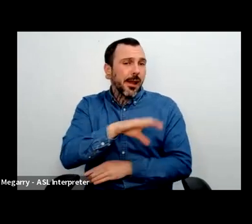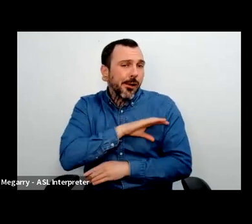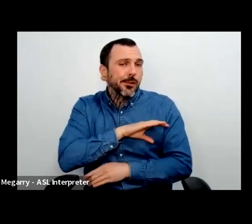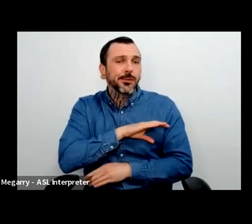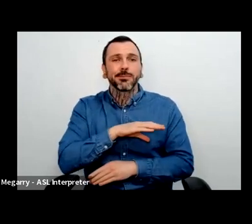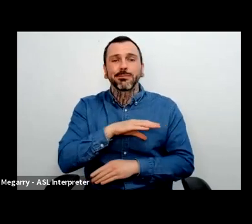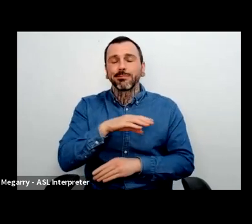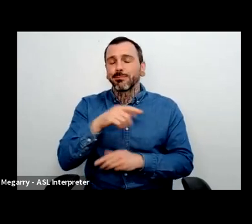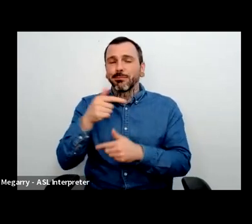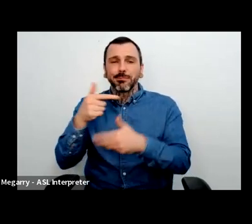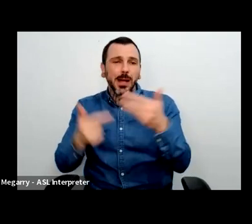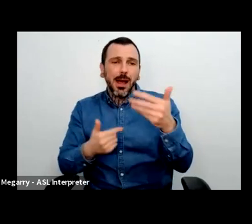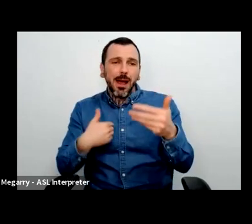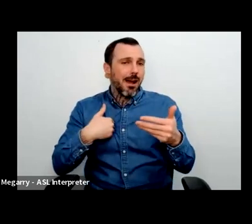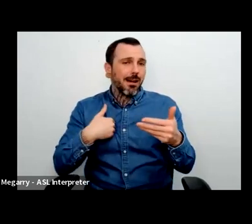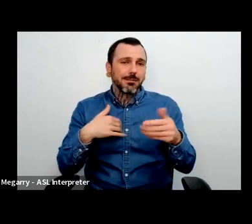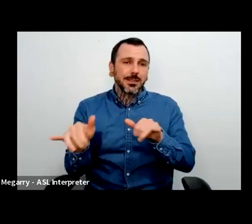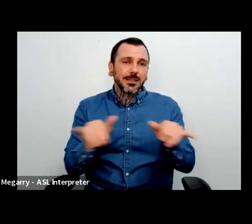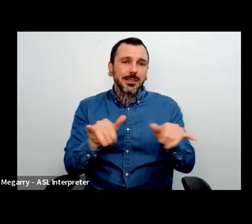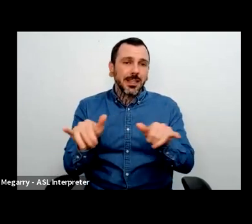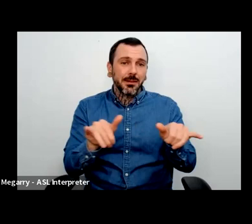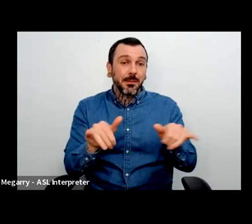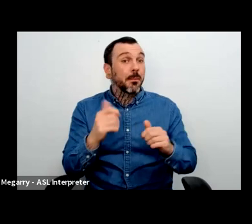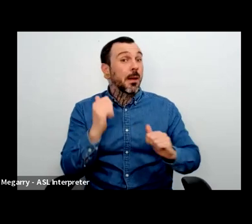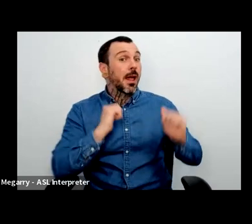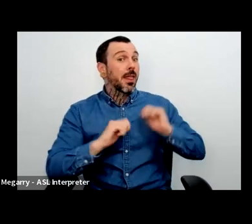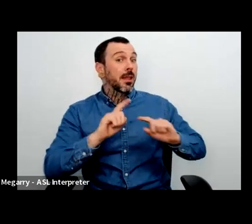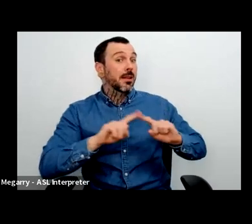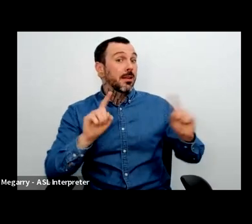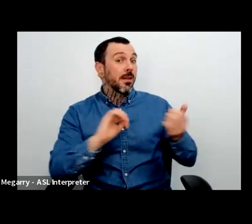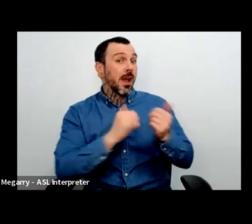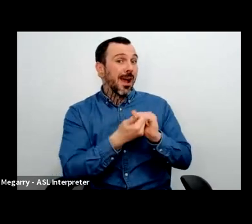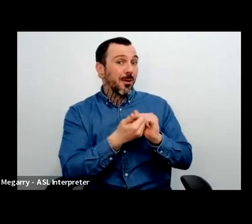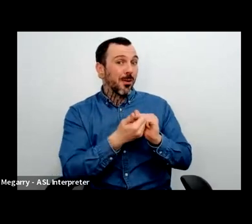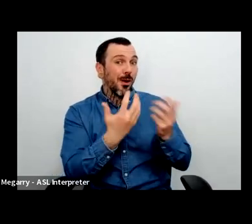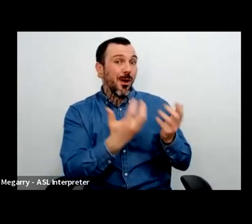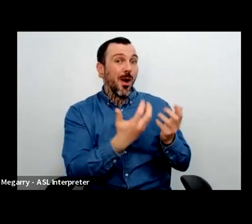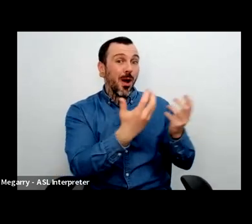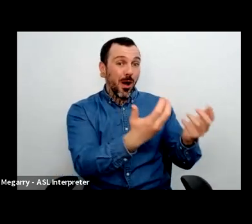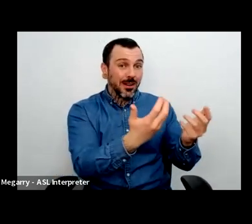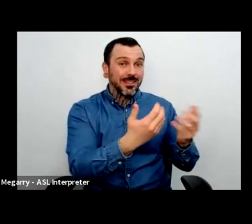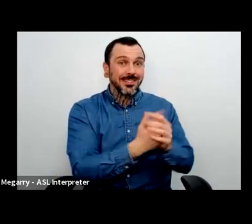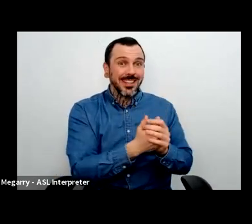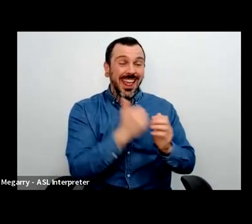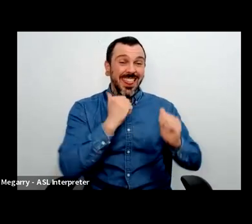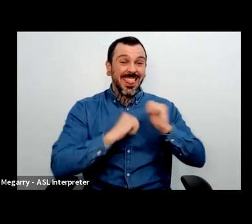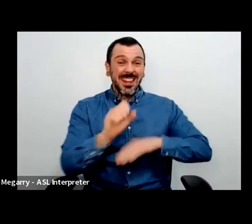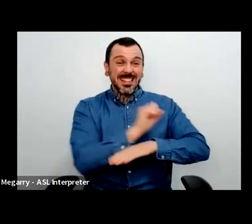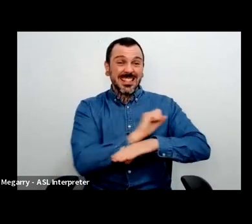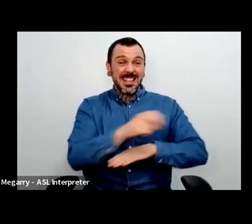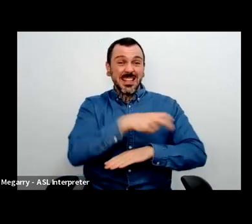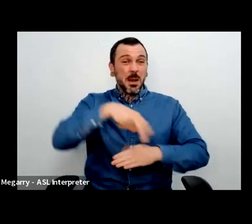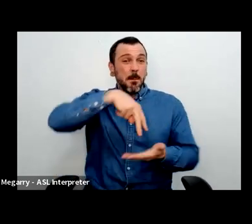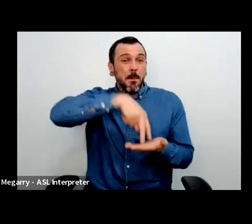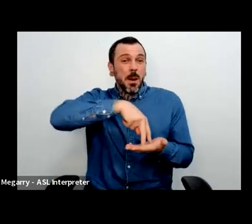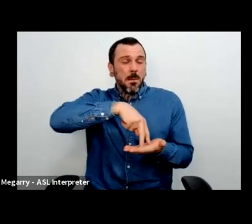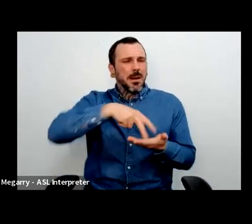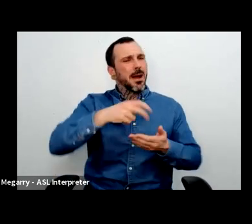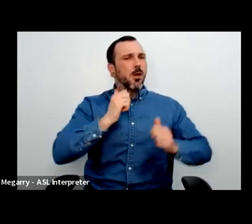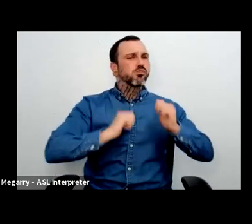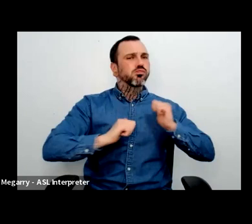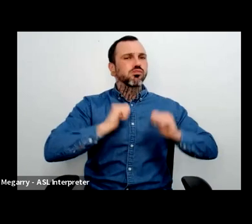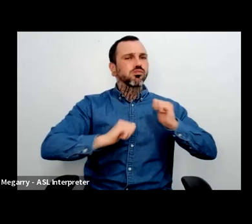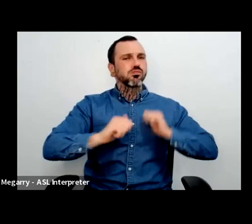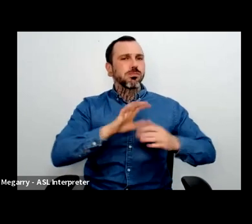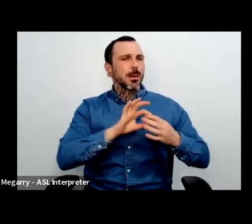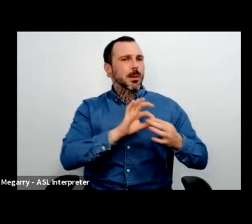connection between artist and audience that cannot be reproduced on the screen. So I think that, again, it's a little bit